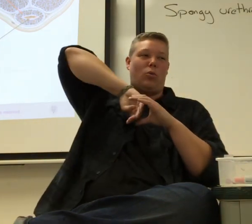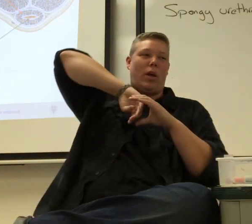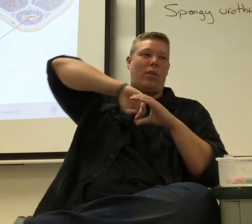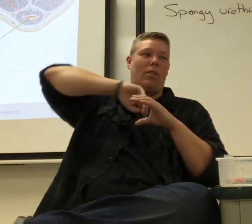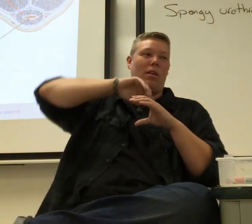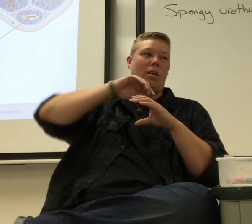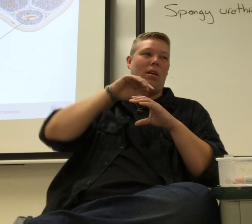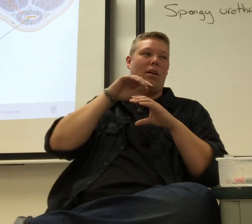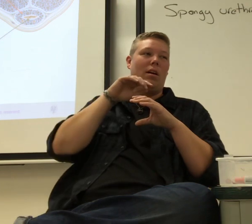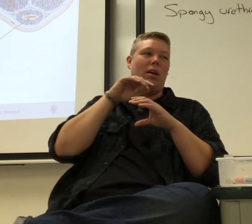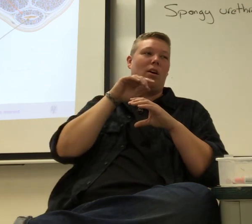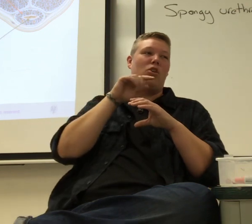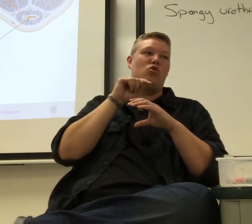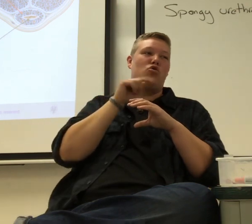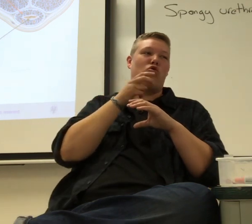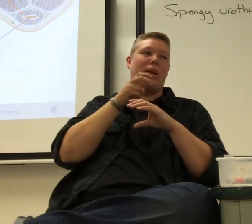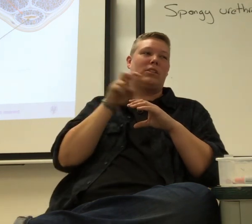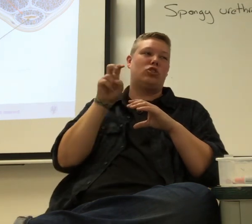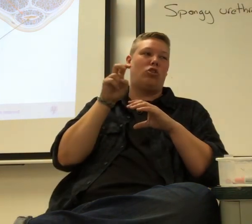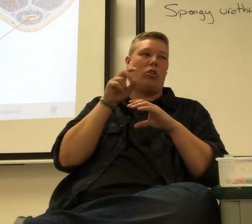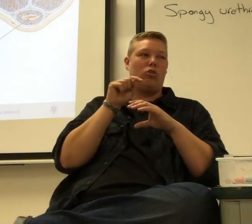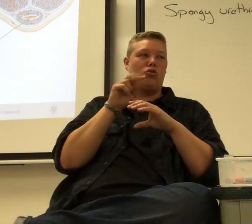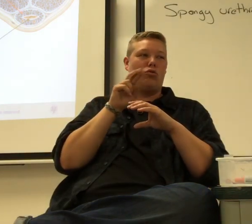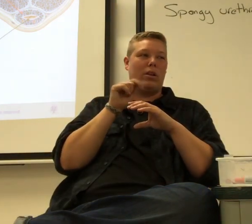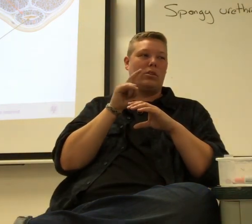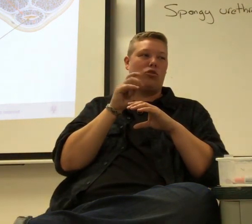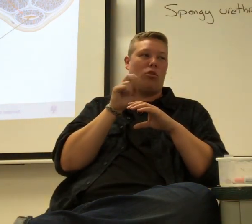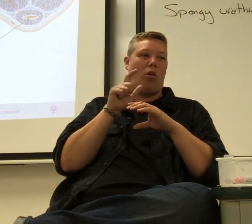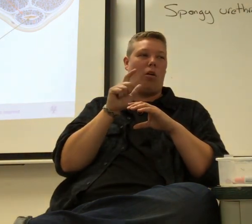transitional epithelial tissue, ET.